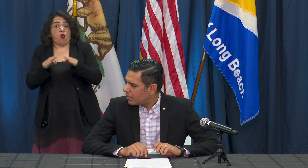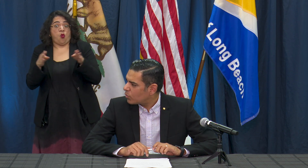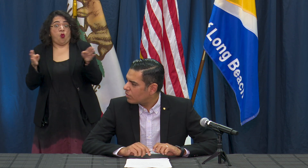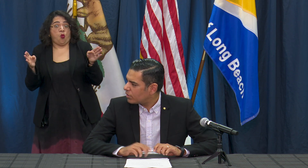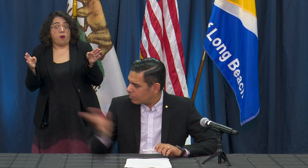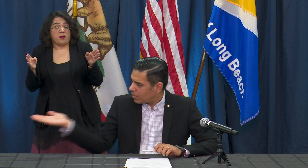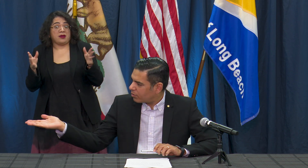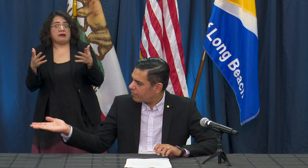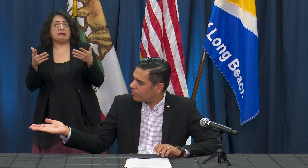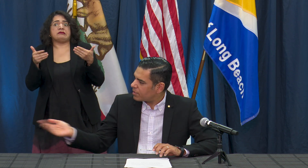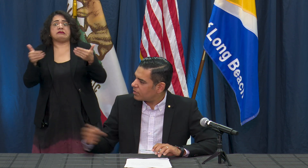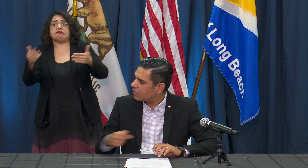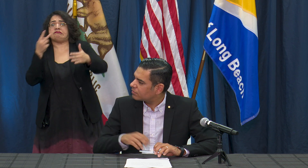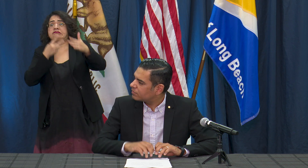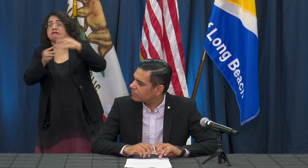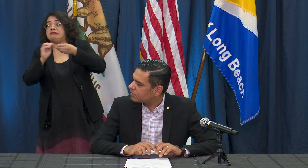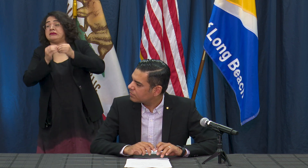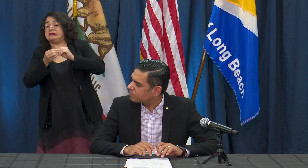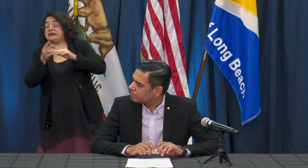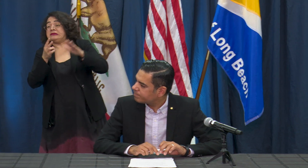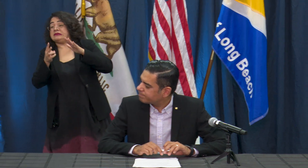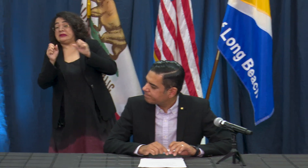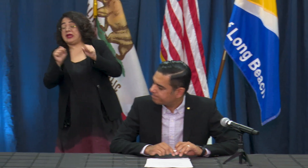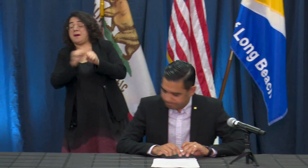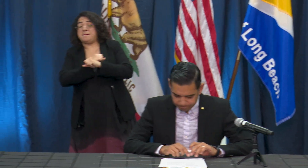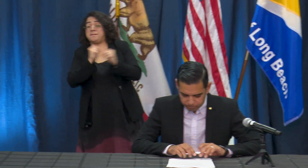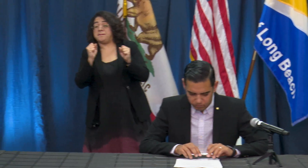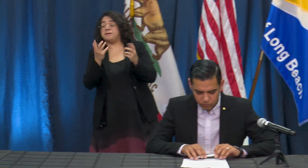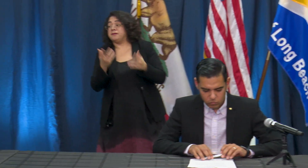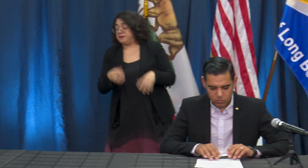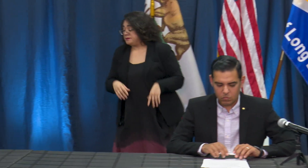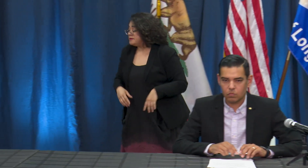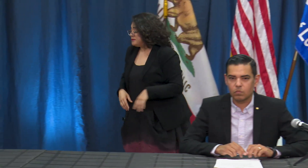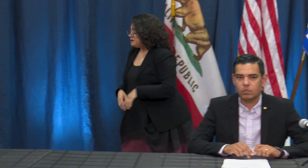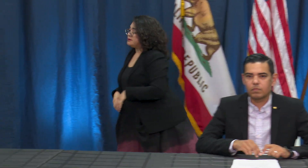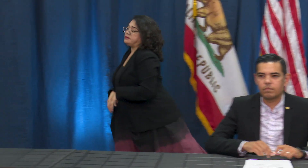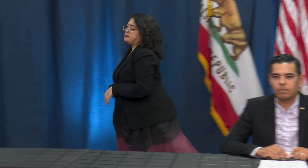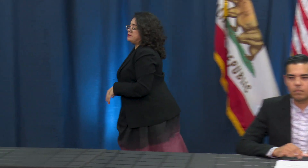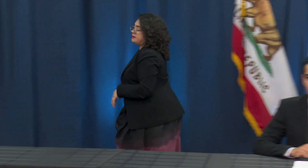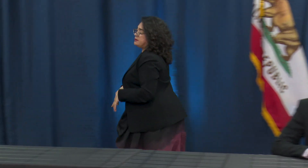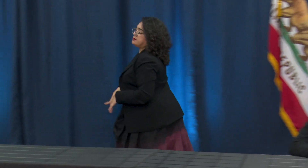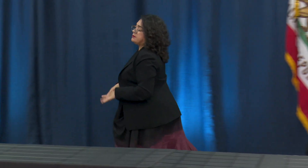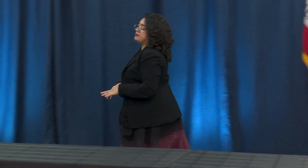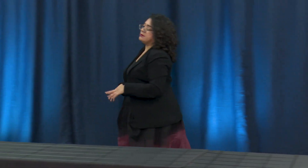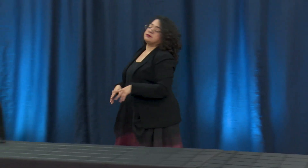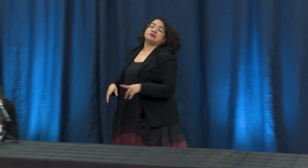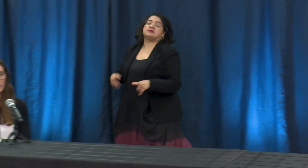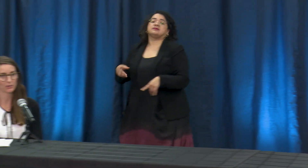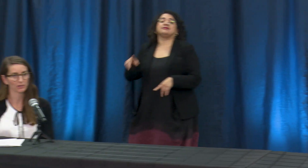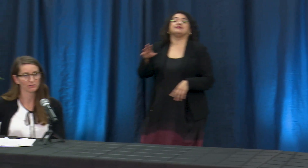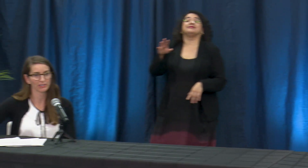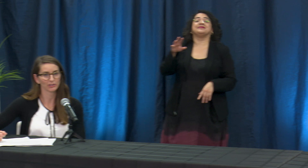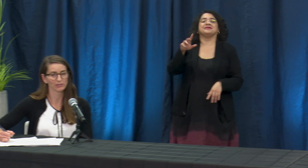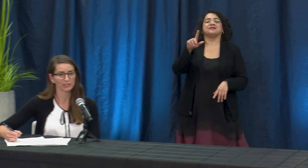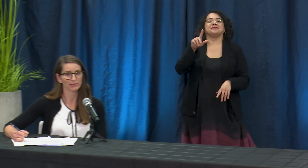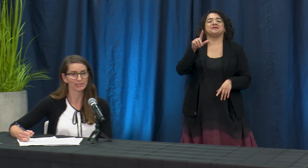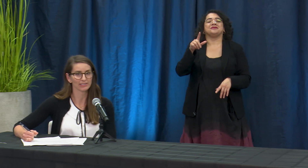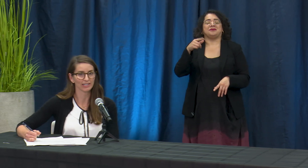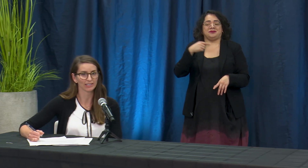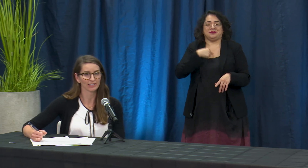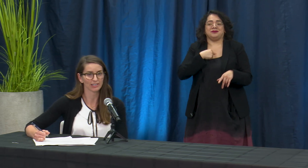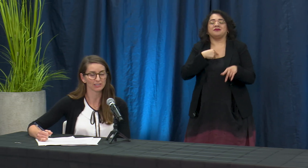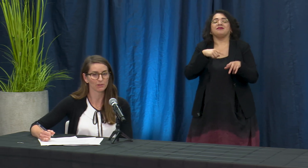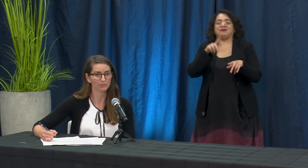I mean, we go ahead first, Emily. No. Locally, we have looked at that. We also work very closely